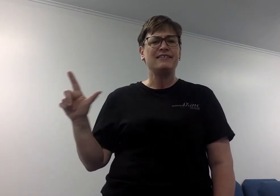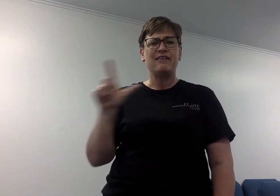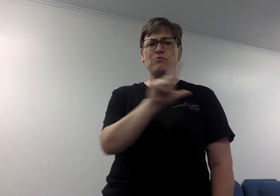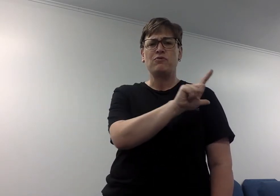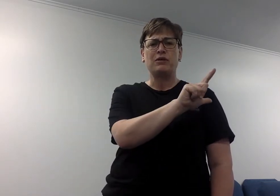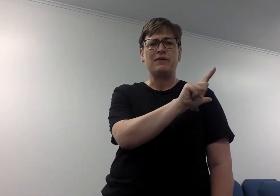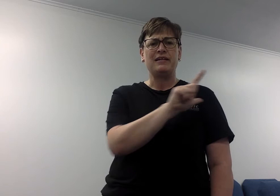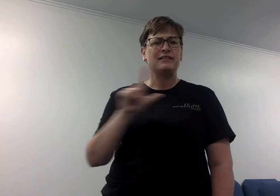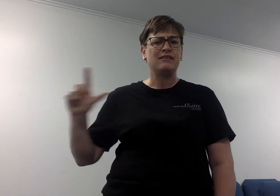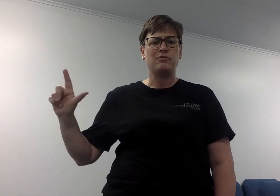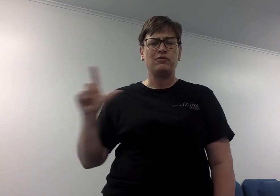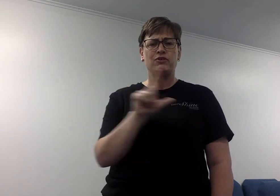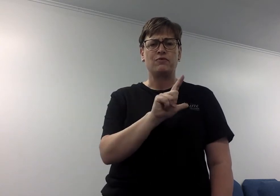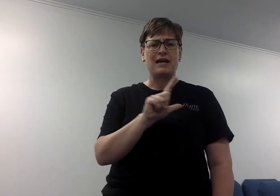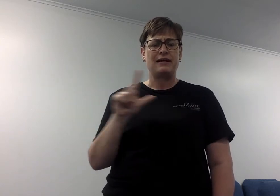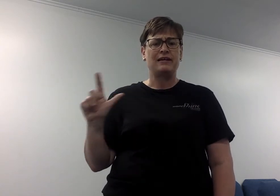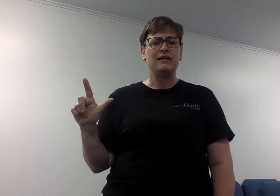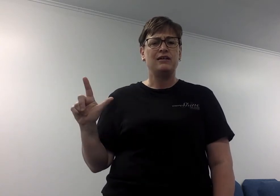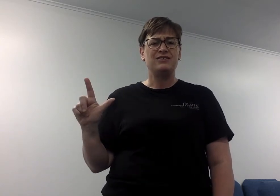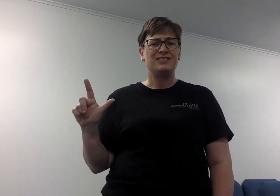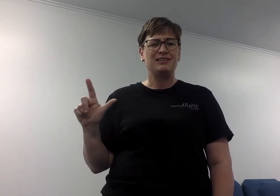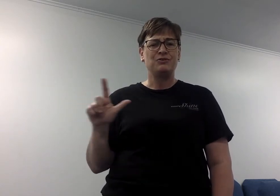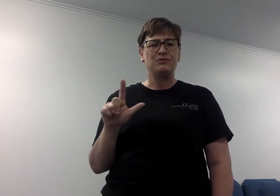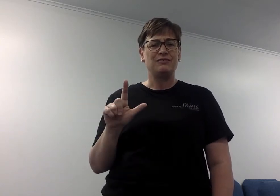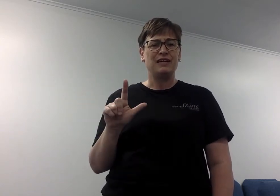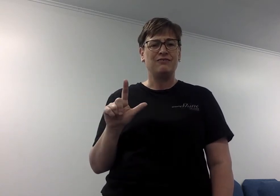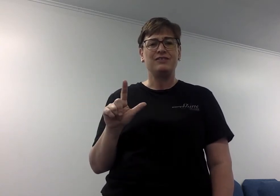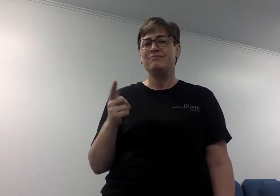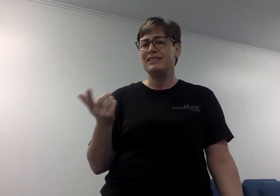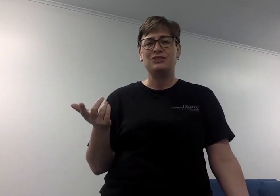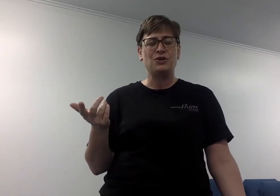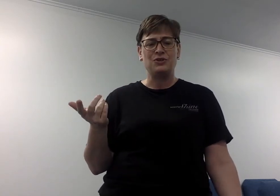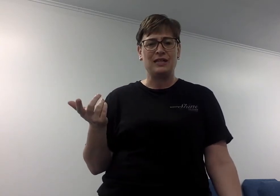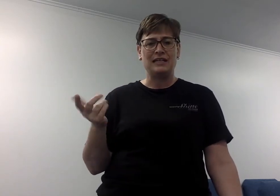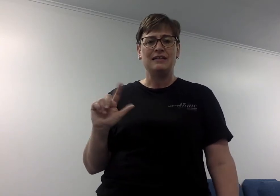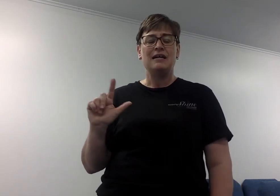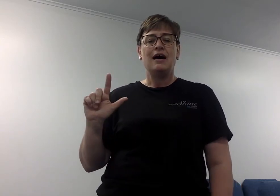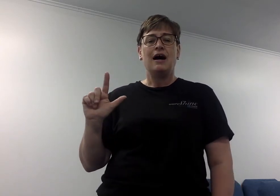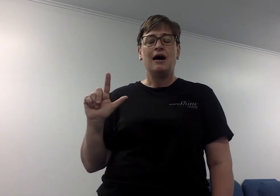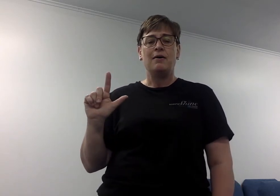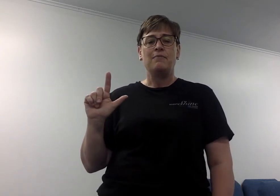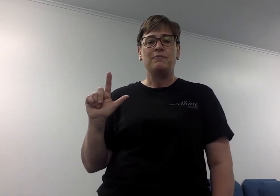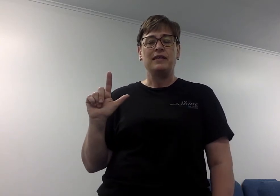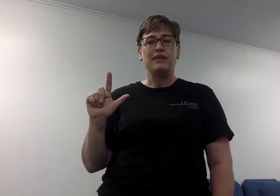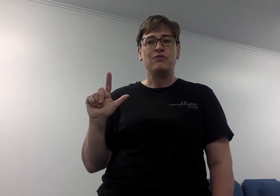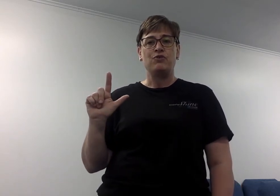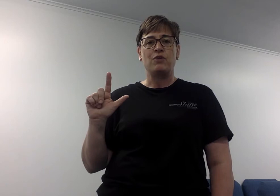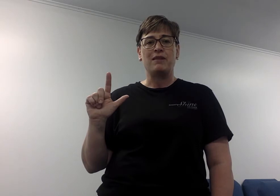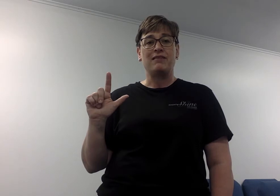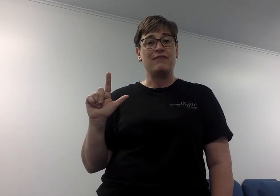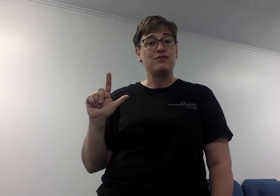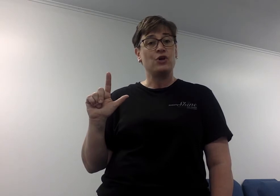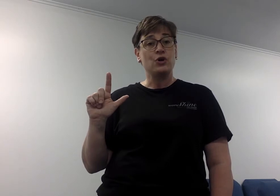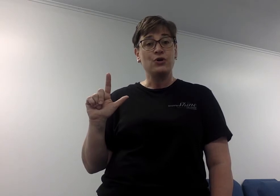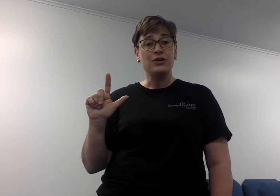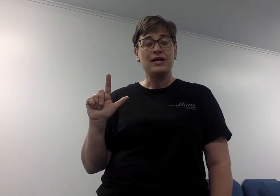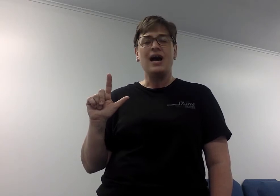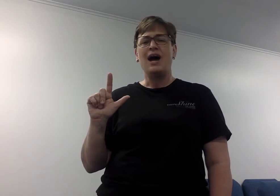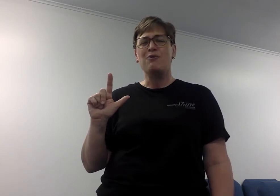have to be really big. It doesn't have to be really dramatic. Just a little left is all you need. If you're talking about a left turn, I would